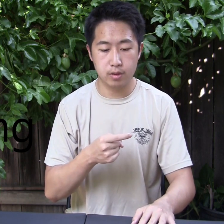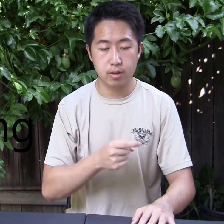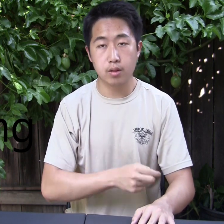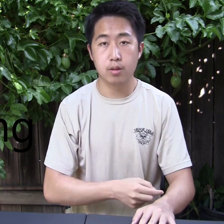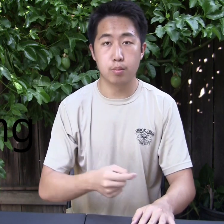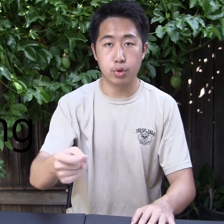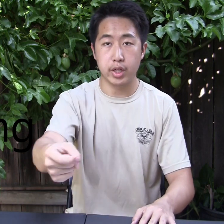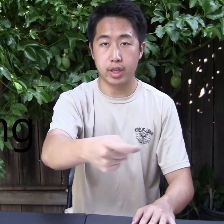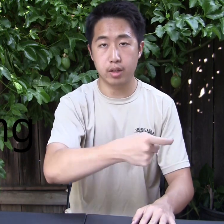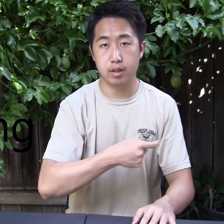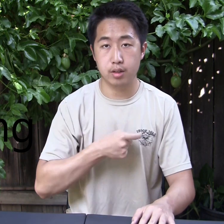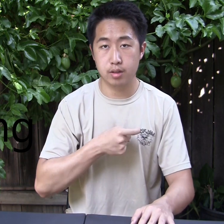Bring.